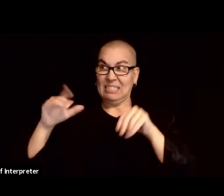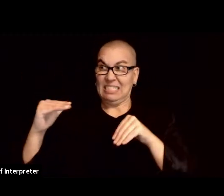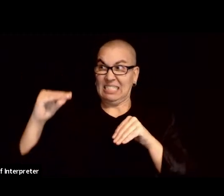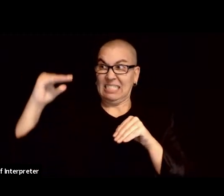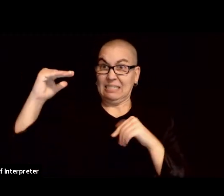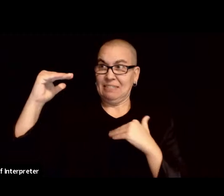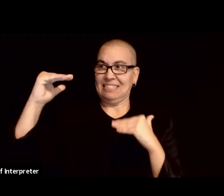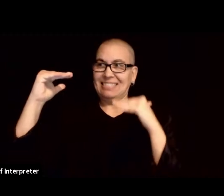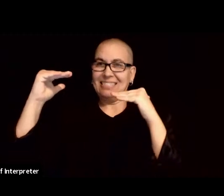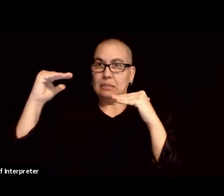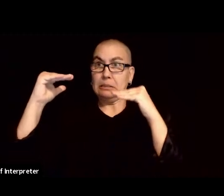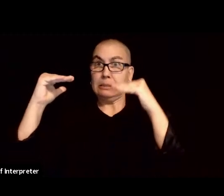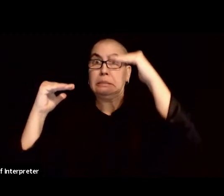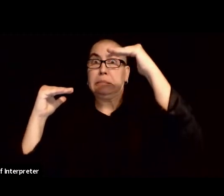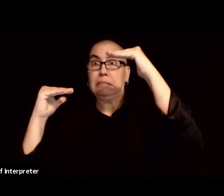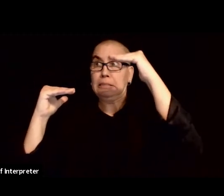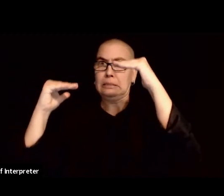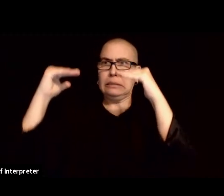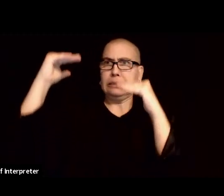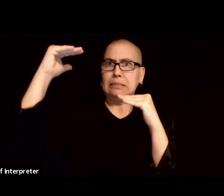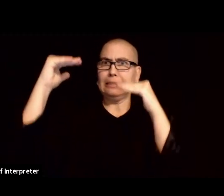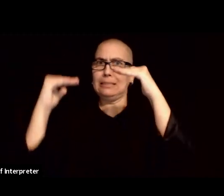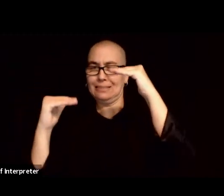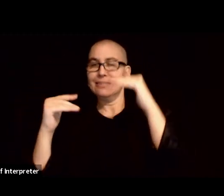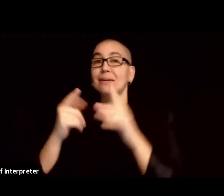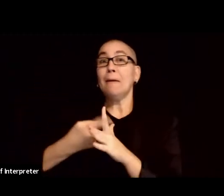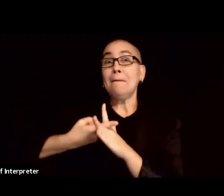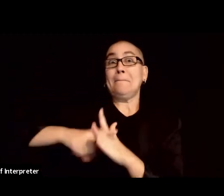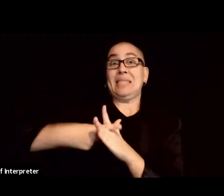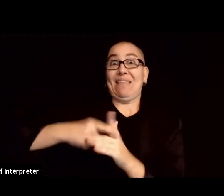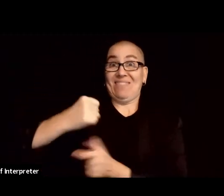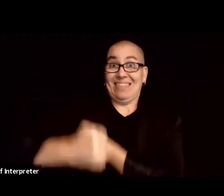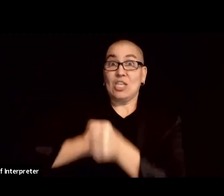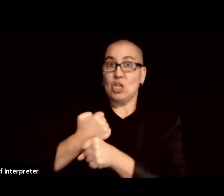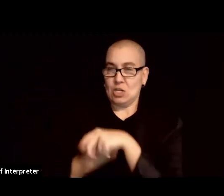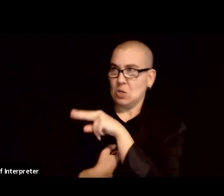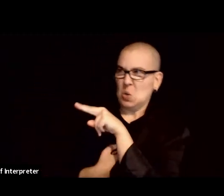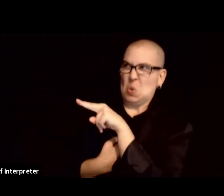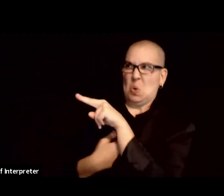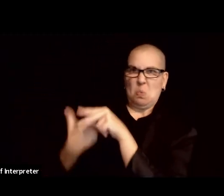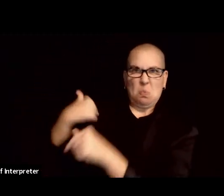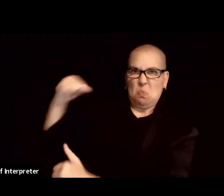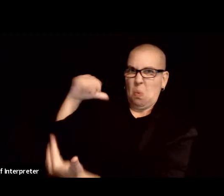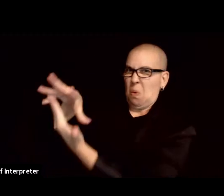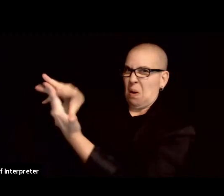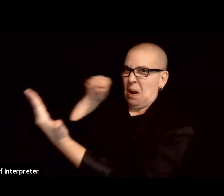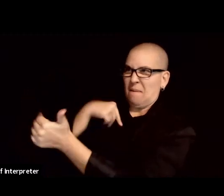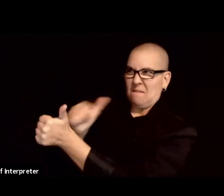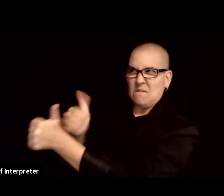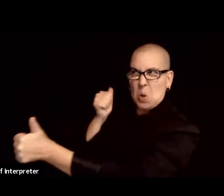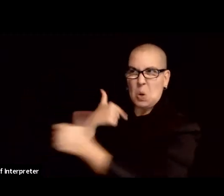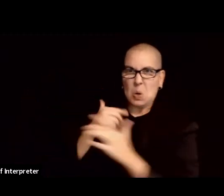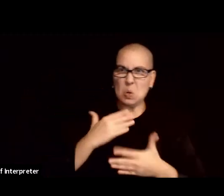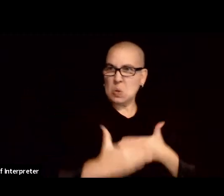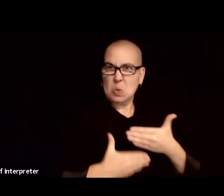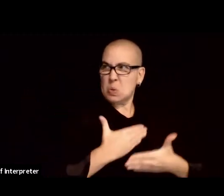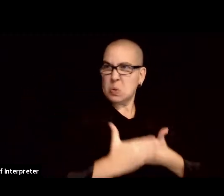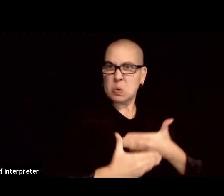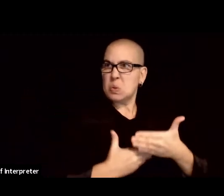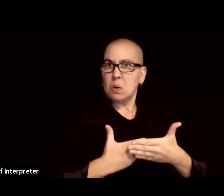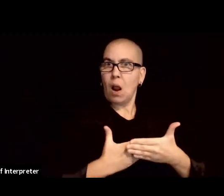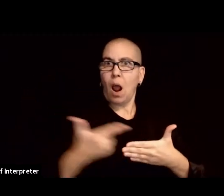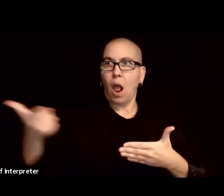fact that a lot of decision making has been at the local level in Wisconsin after